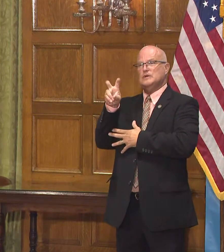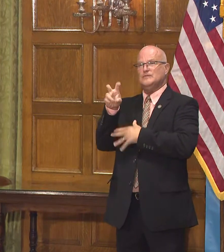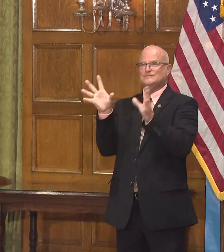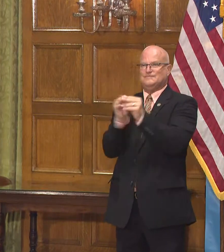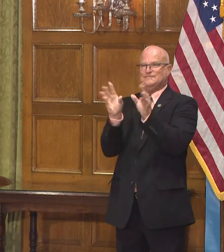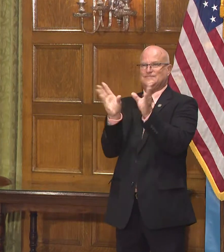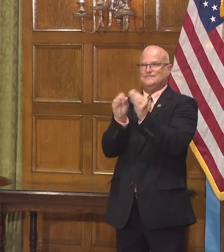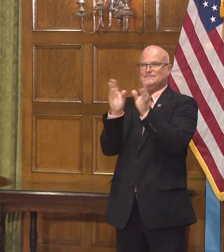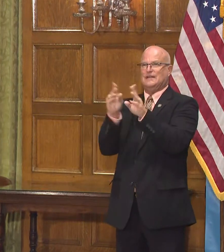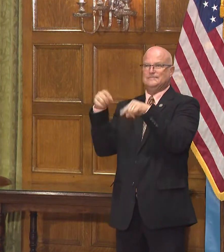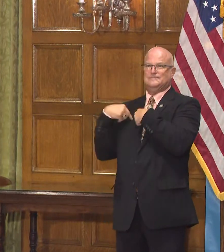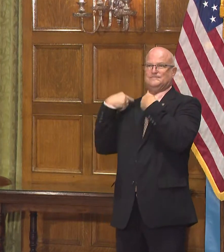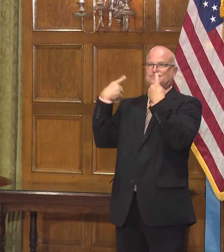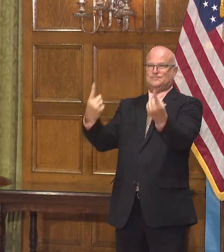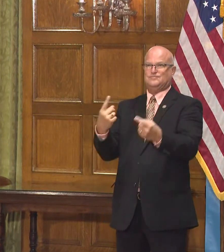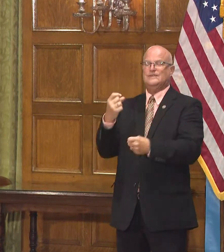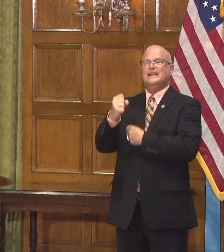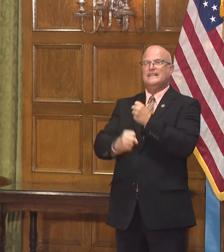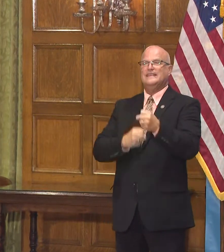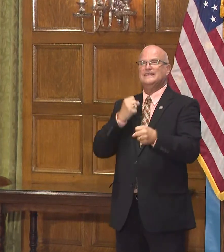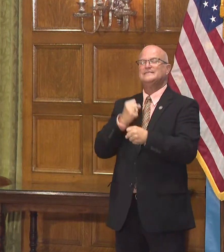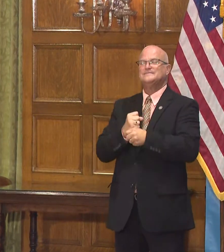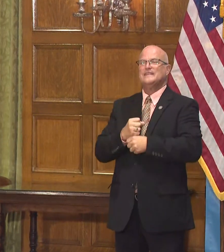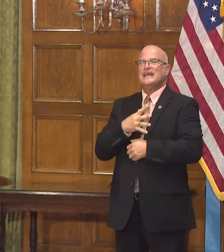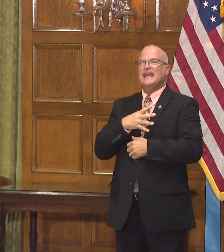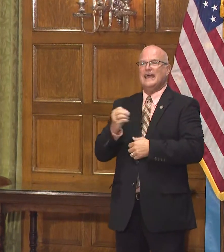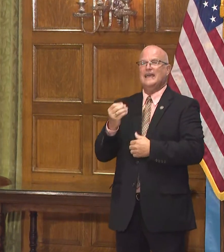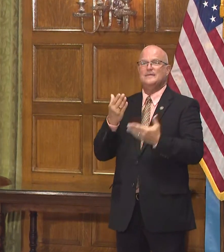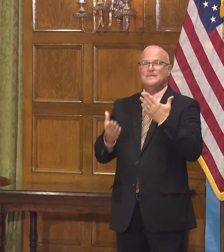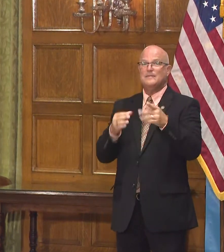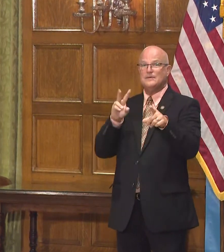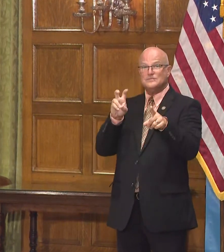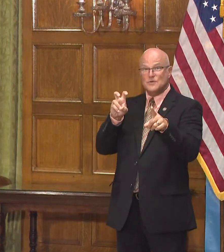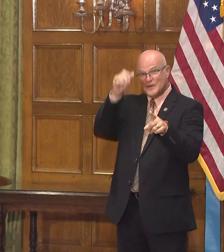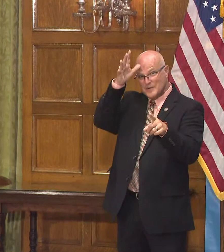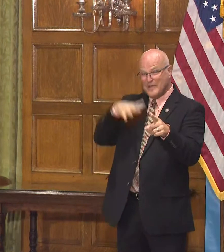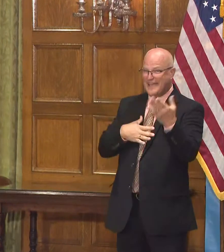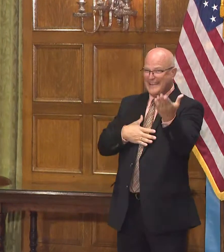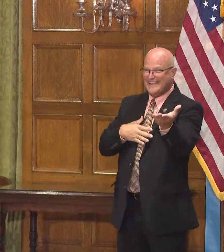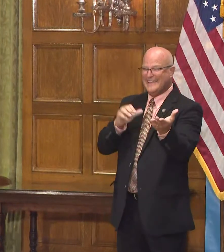these. Andy, you might be the 200 man.